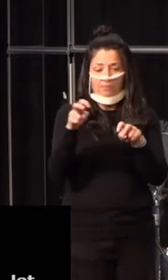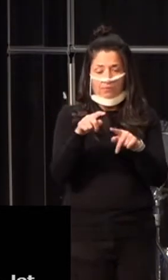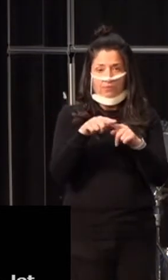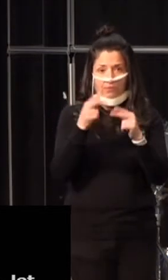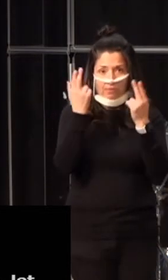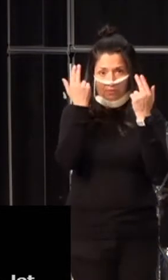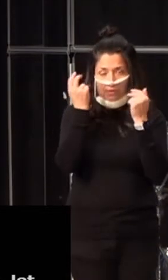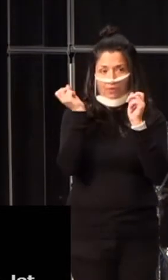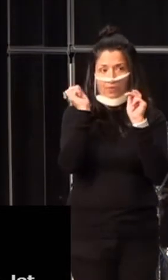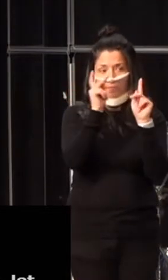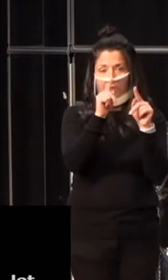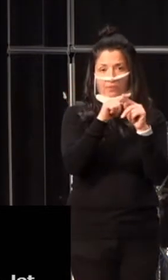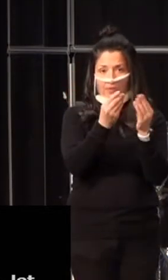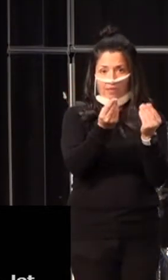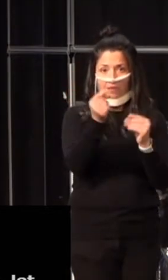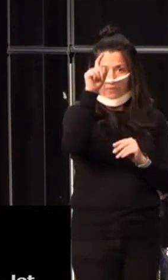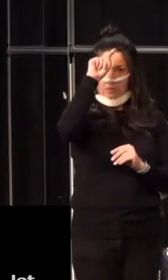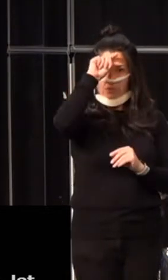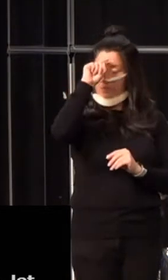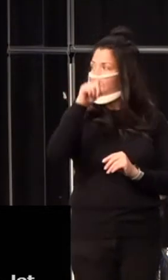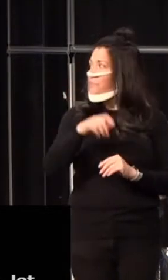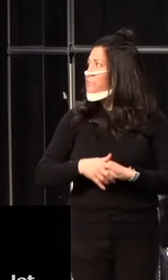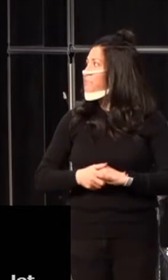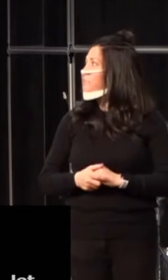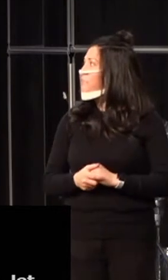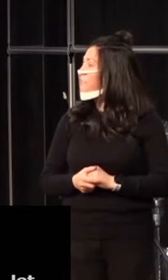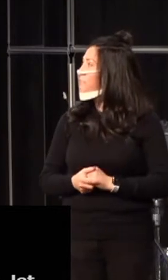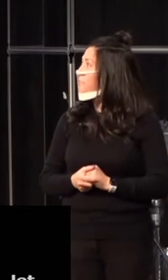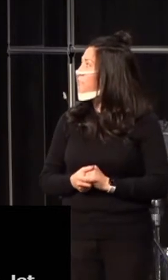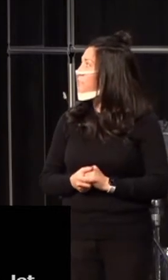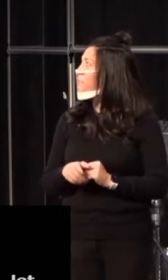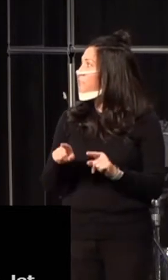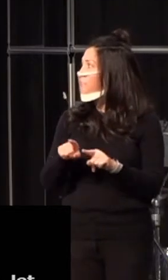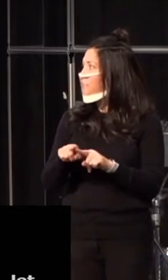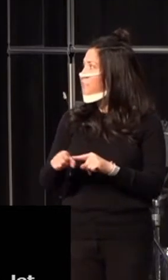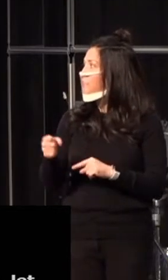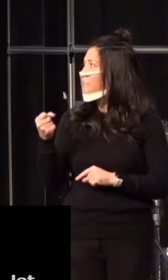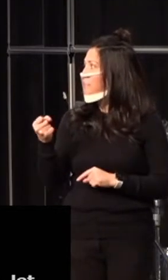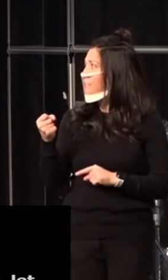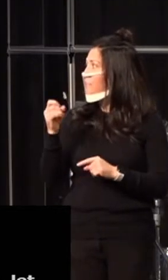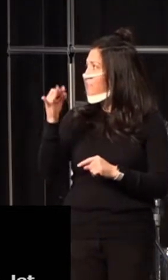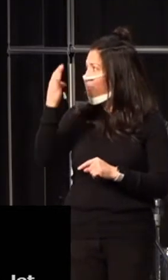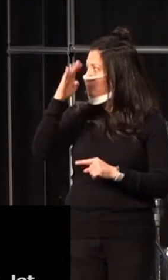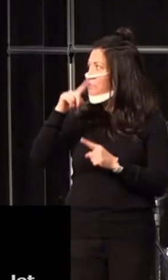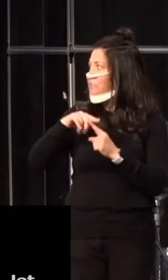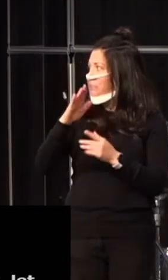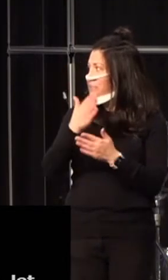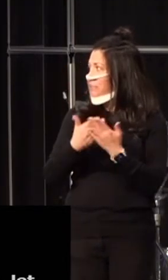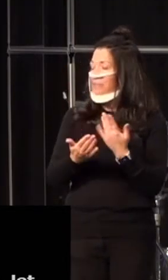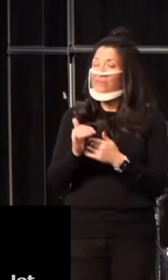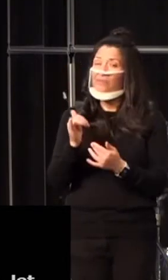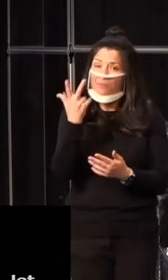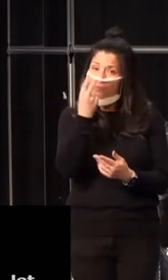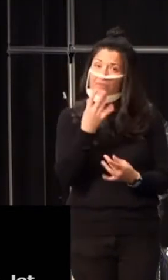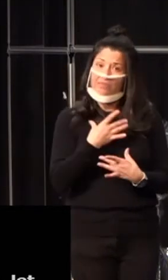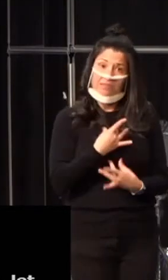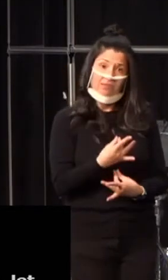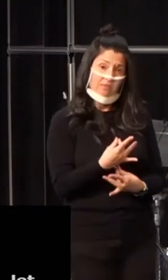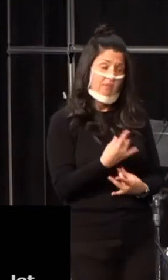he returned to the land of Egypt. Moses also took the staff of God in his hand. So this is pretty interesting.